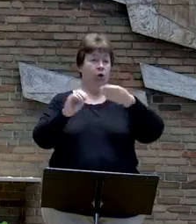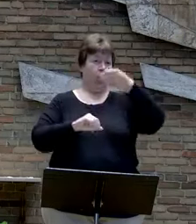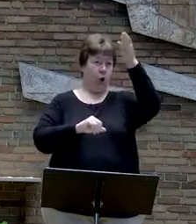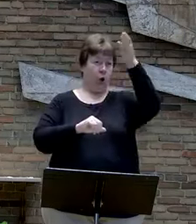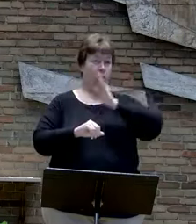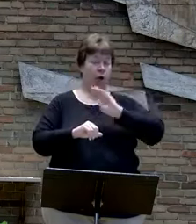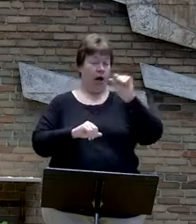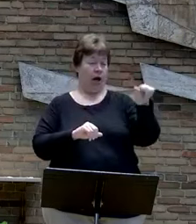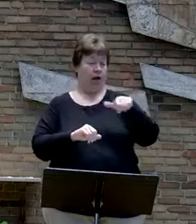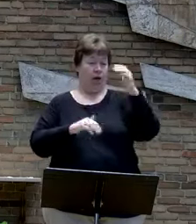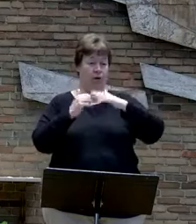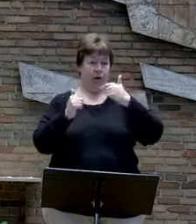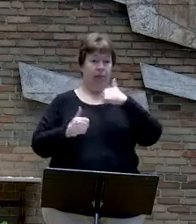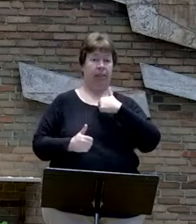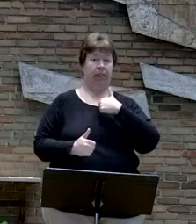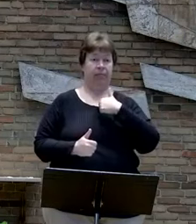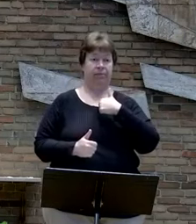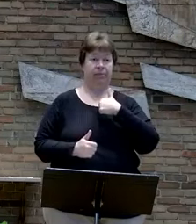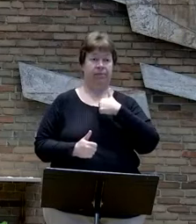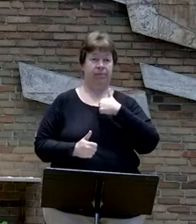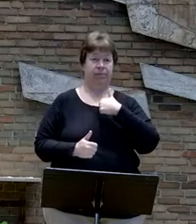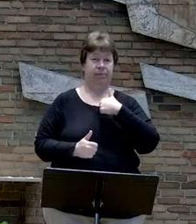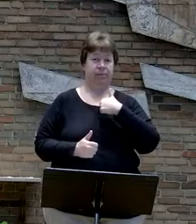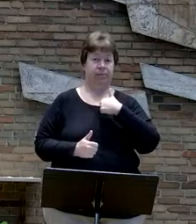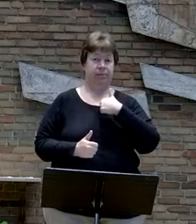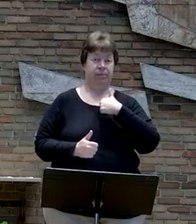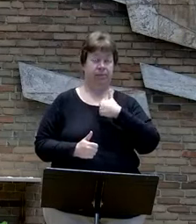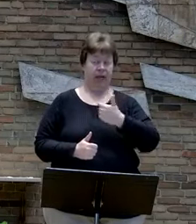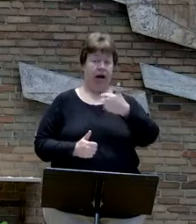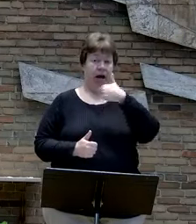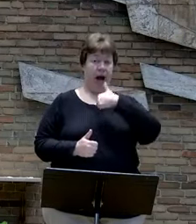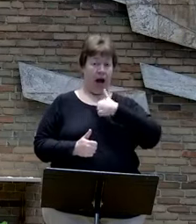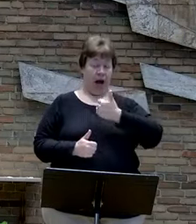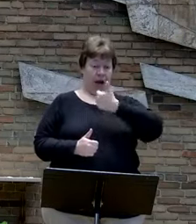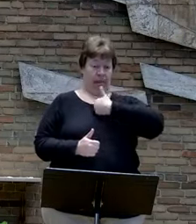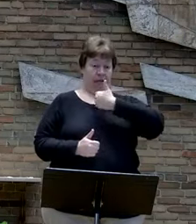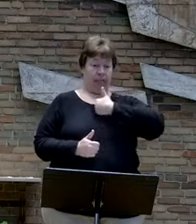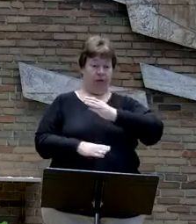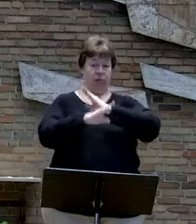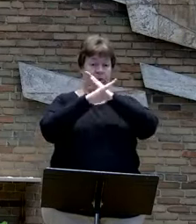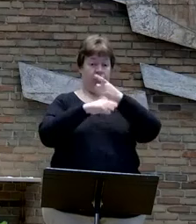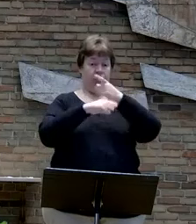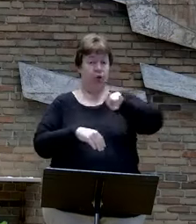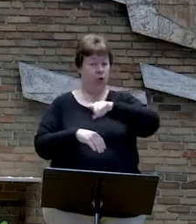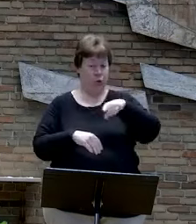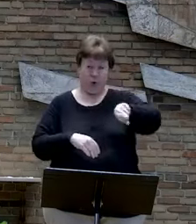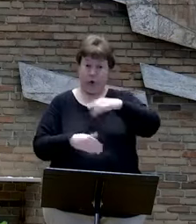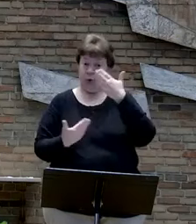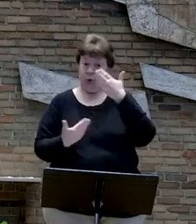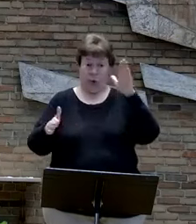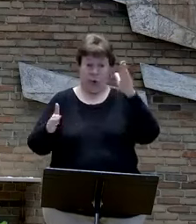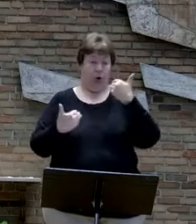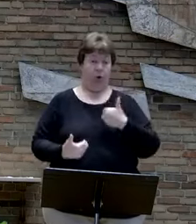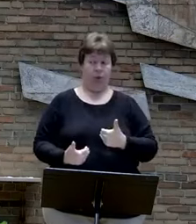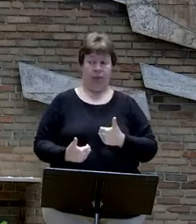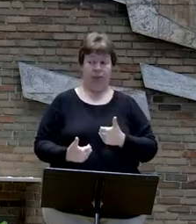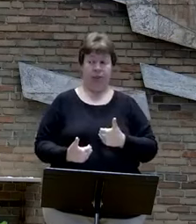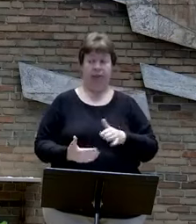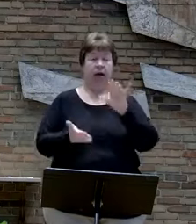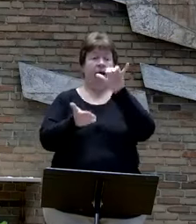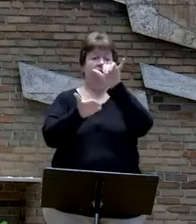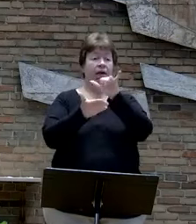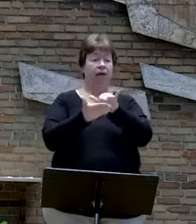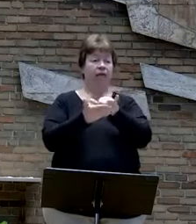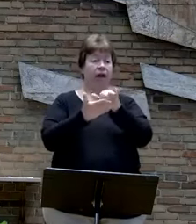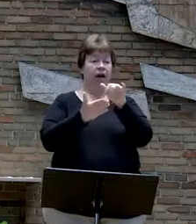God besides me. It is I who arm you, though you know me not, so that